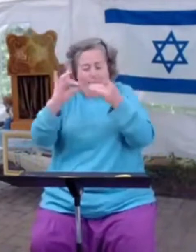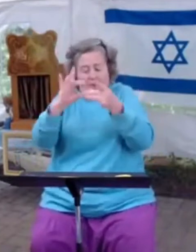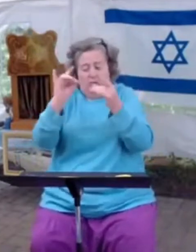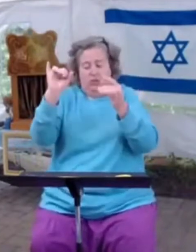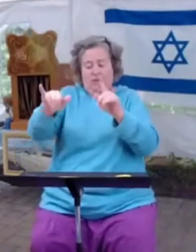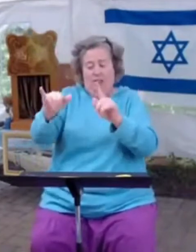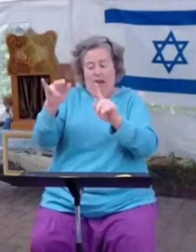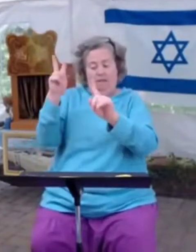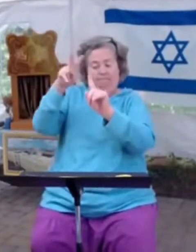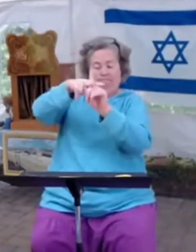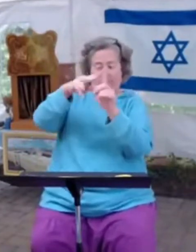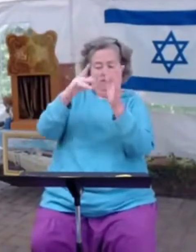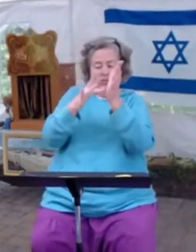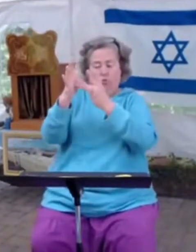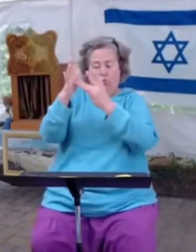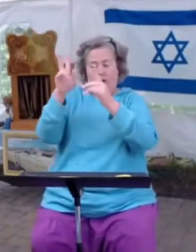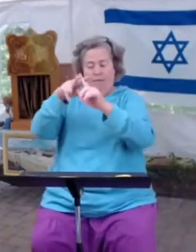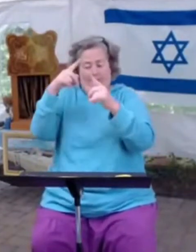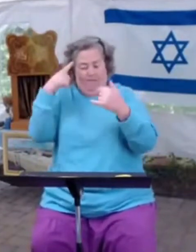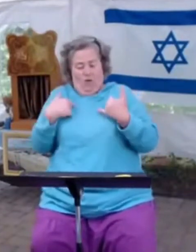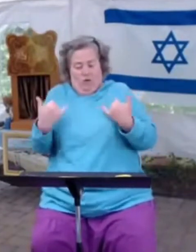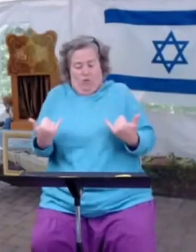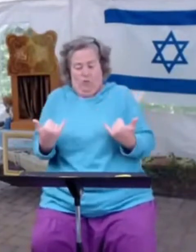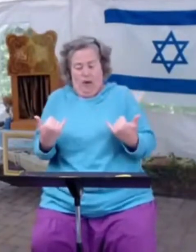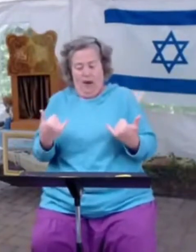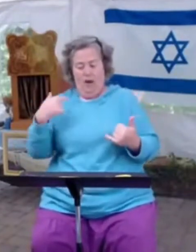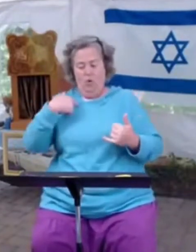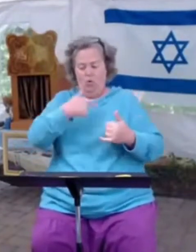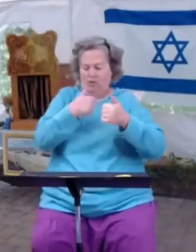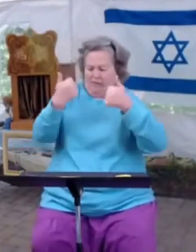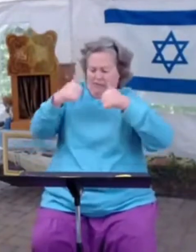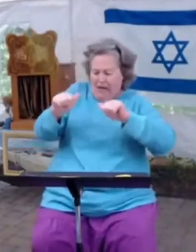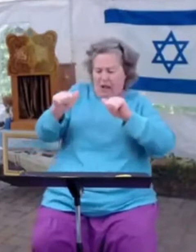the same message that